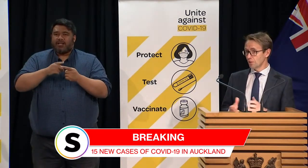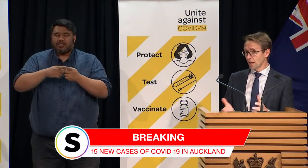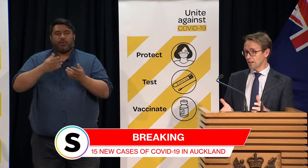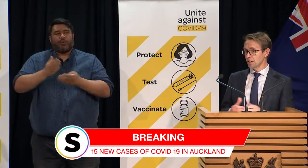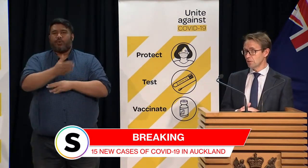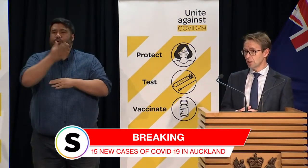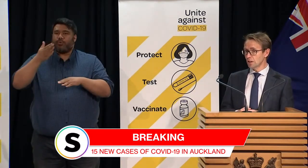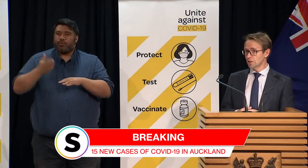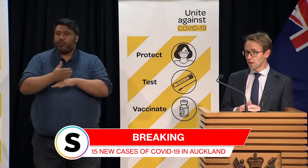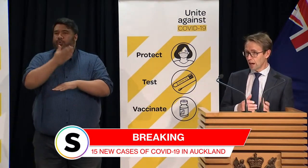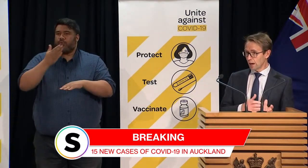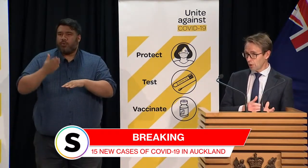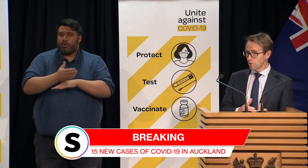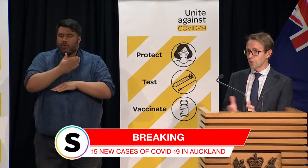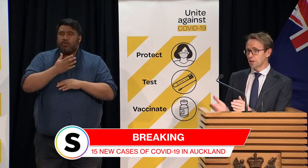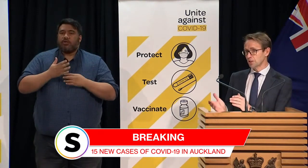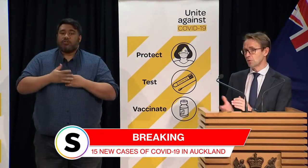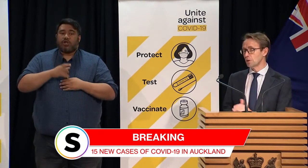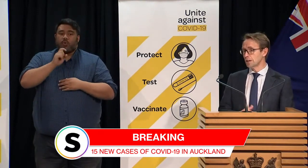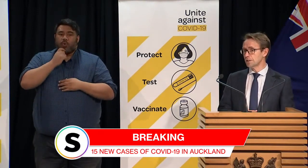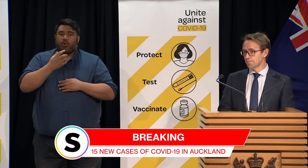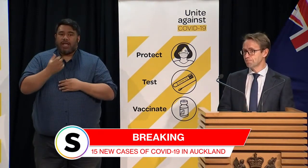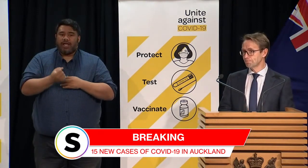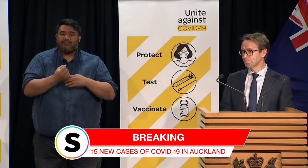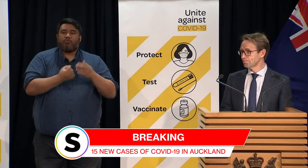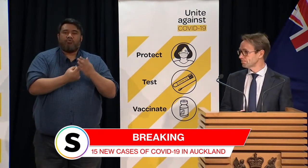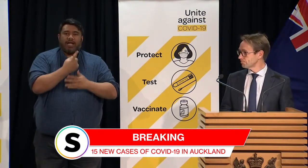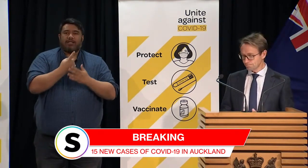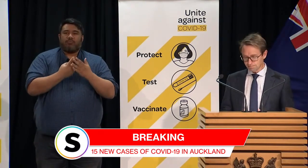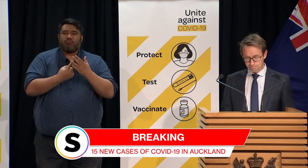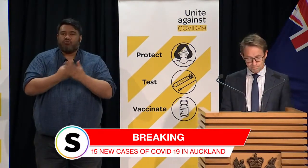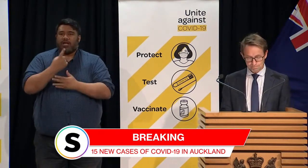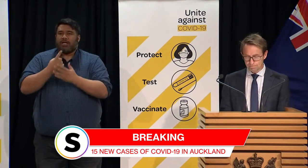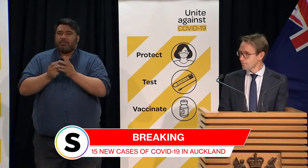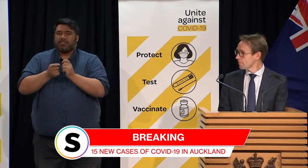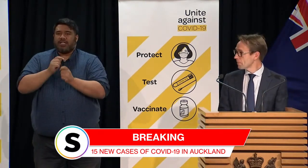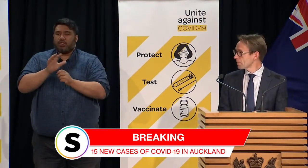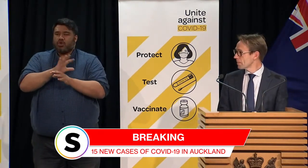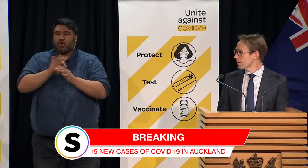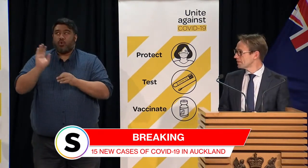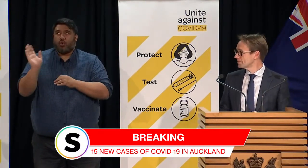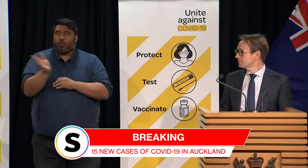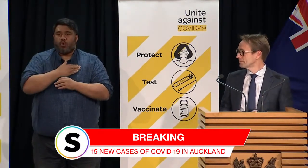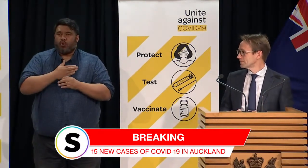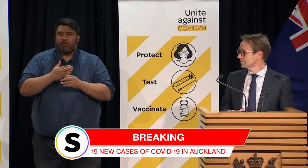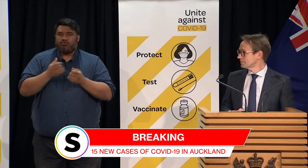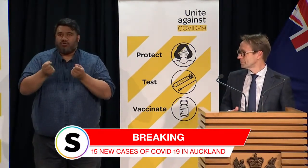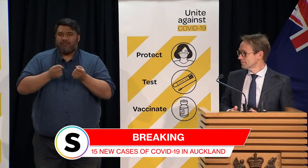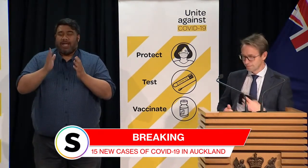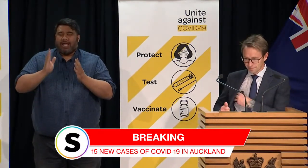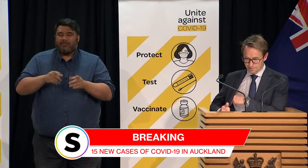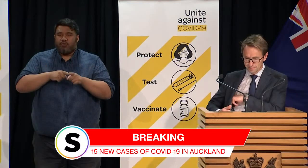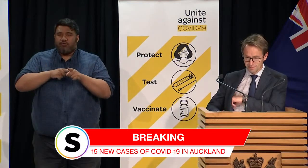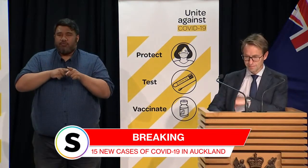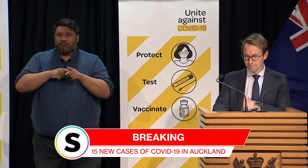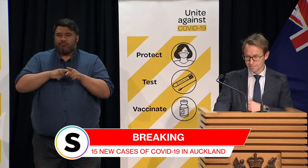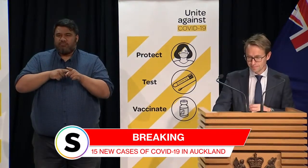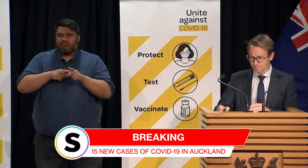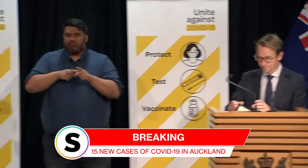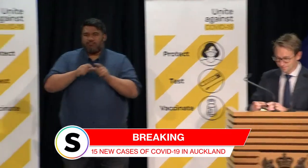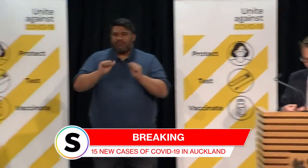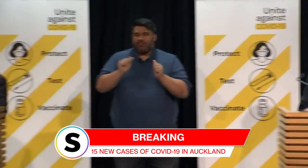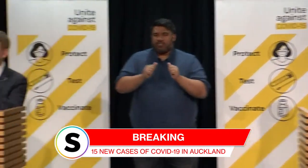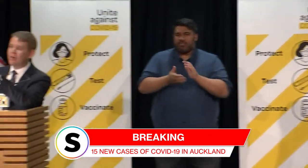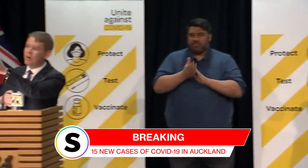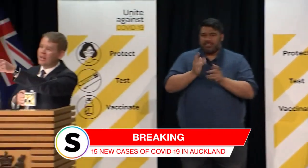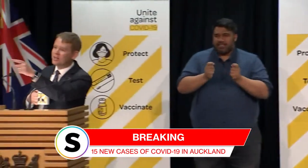test in the last 7 days over the next few days. All right. It is a parliamentary sitting day, and of course I do need to go and stretch my legs before